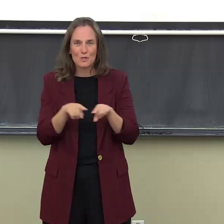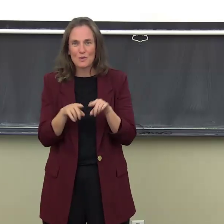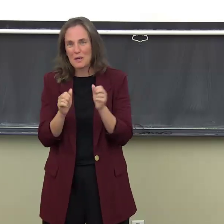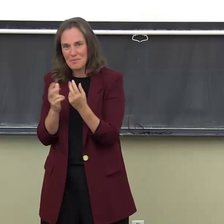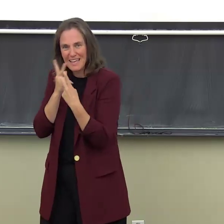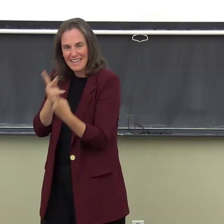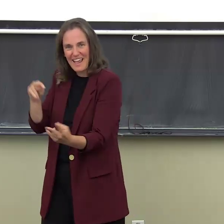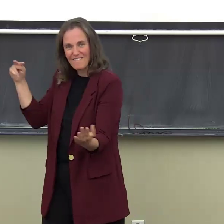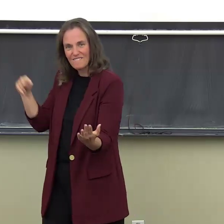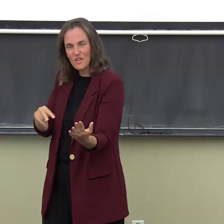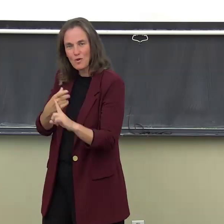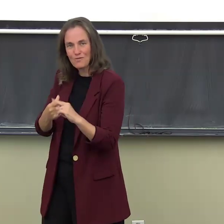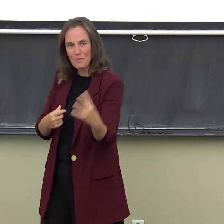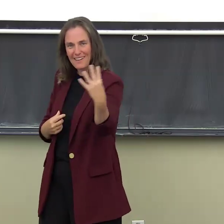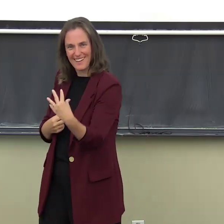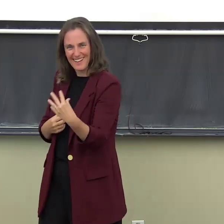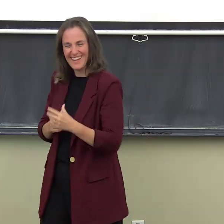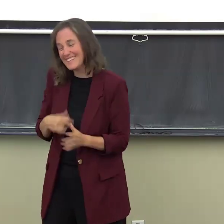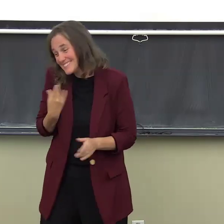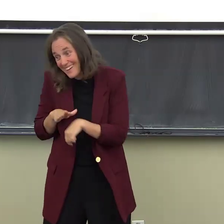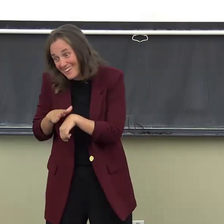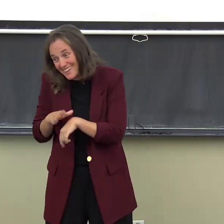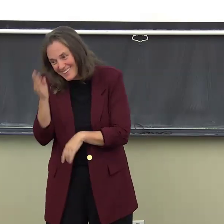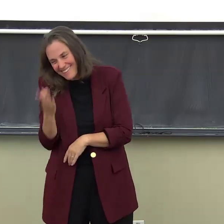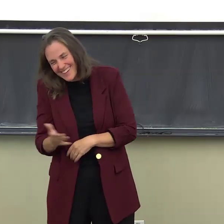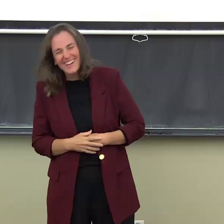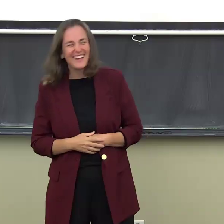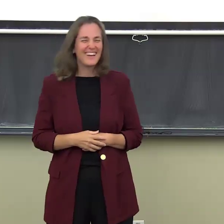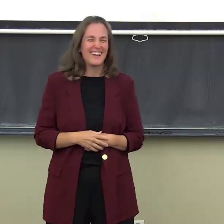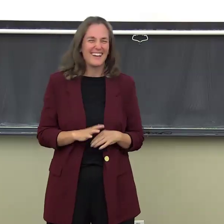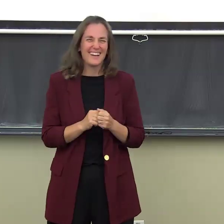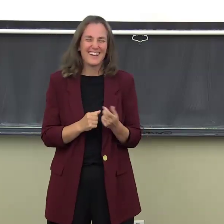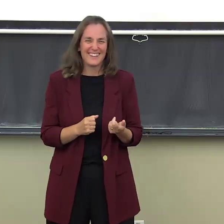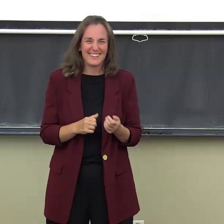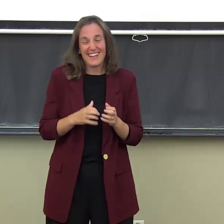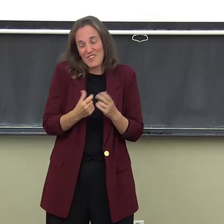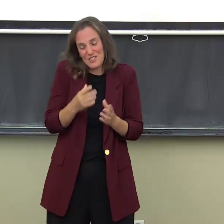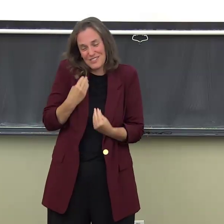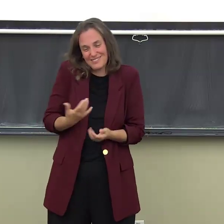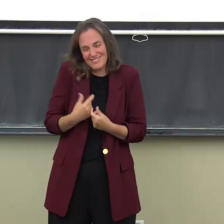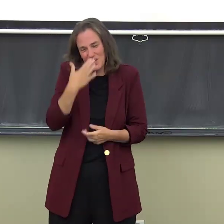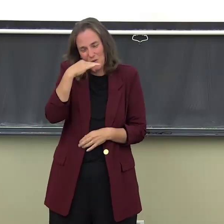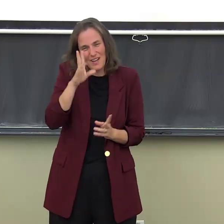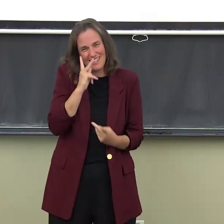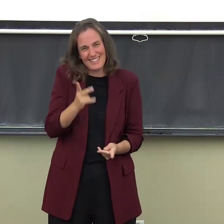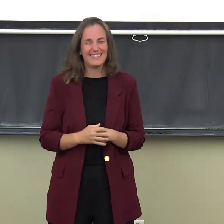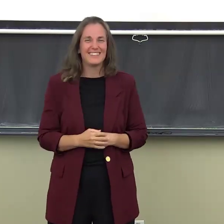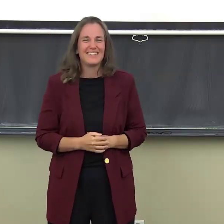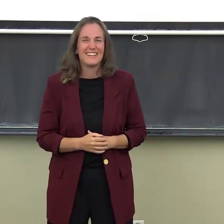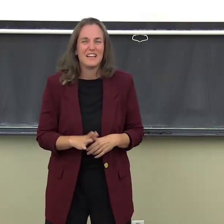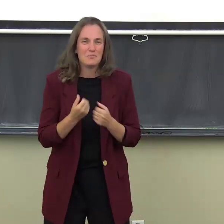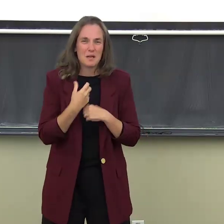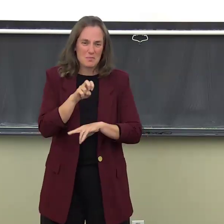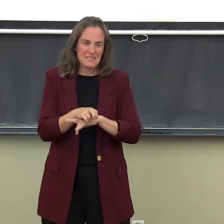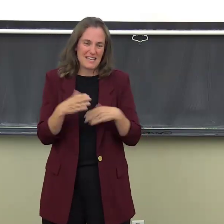feeling, because Bianca was saying like, I'm feeling a little anxious. And I was like, I feel the same. I was having the same feeling by sitting here and